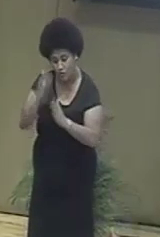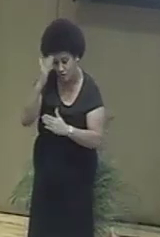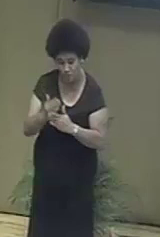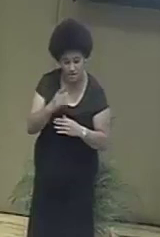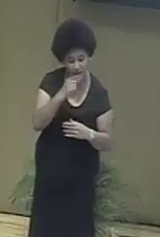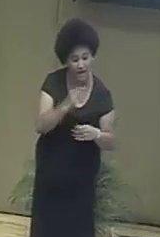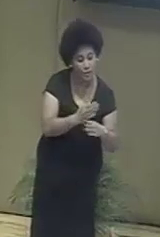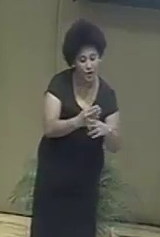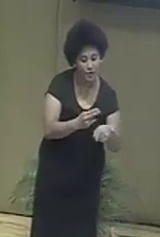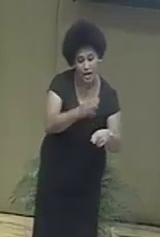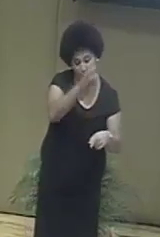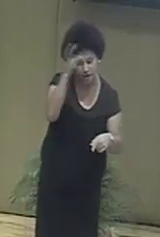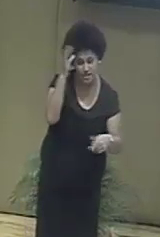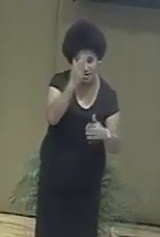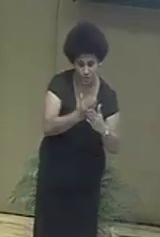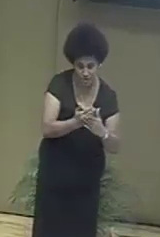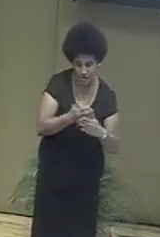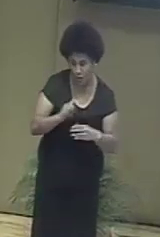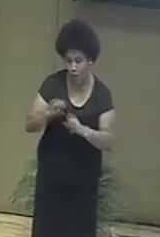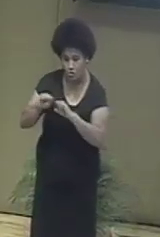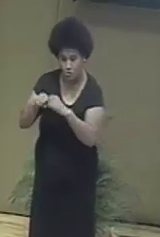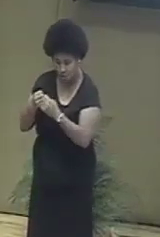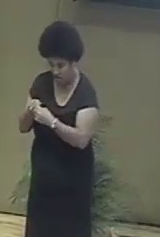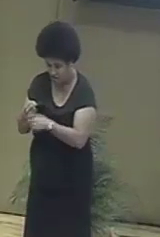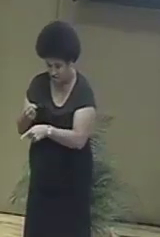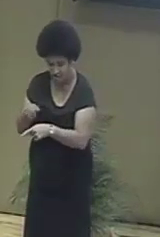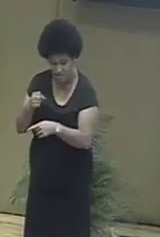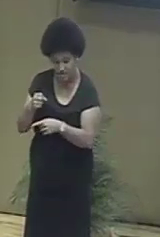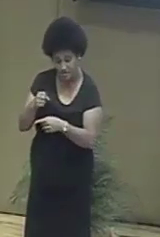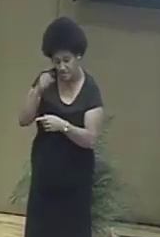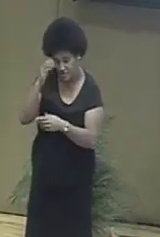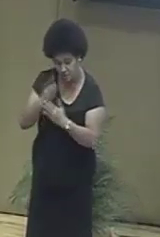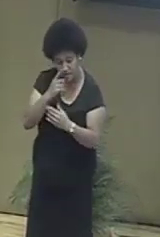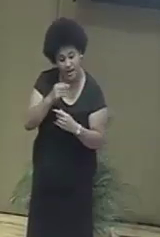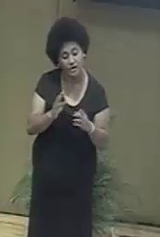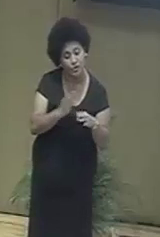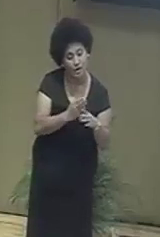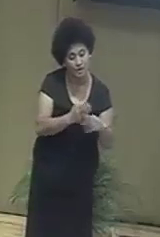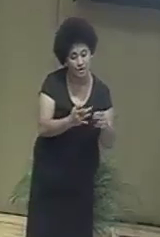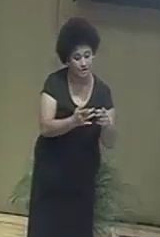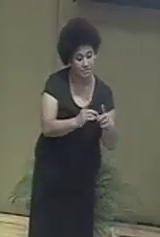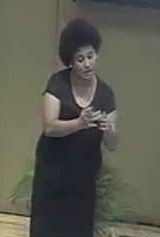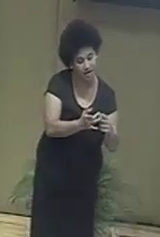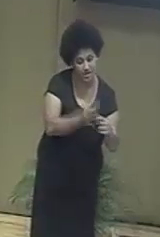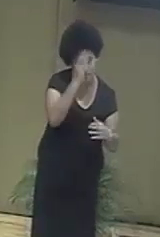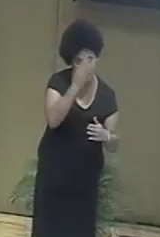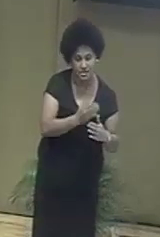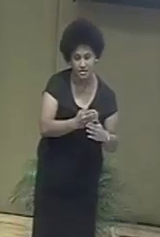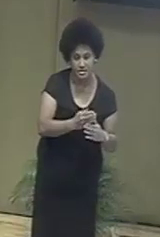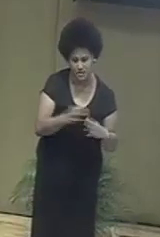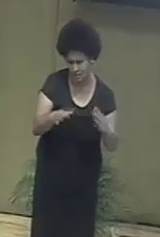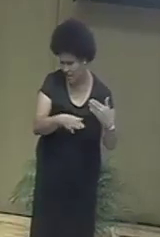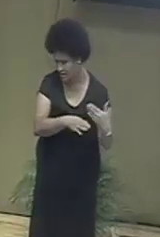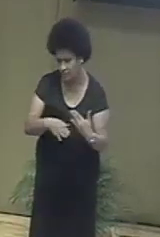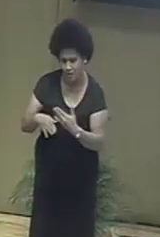students, or sociology students can work with psychologists, working on common problems, so they're actually, and